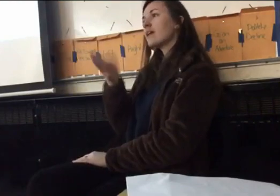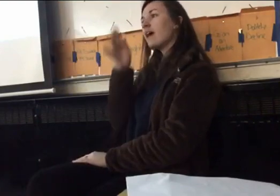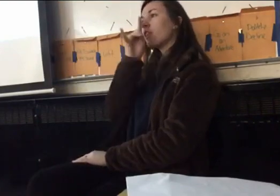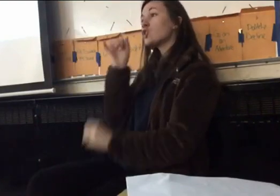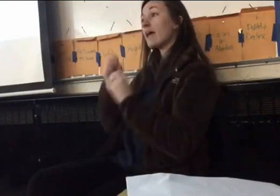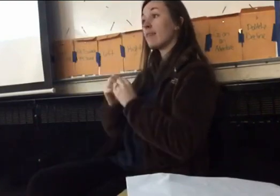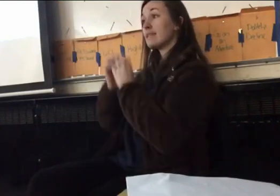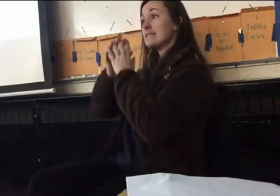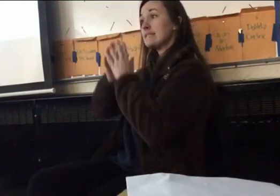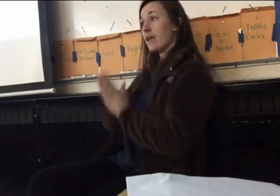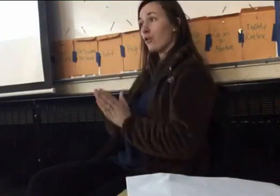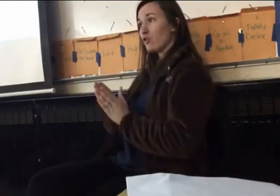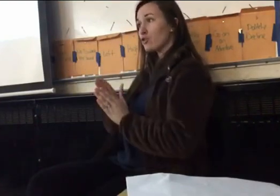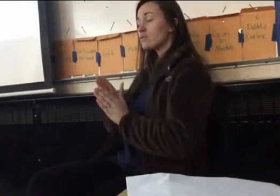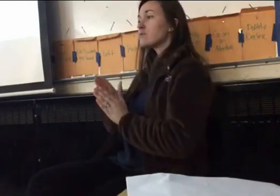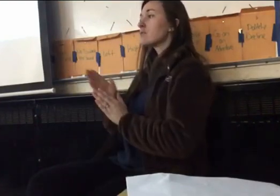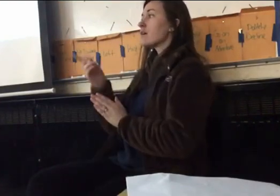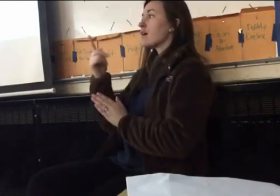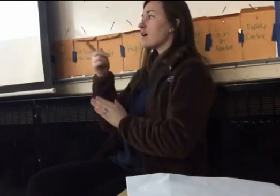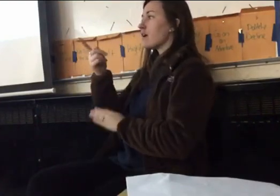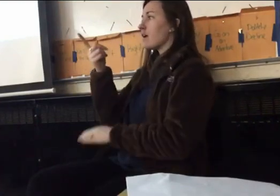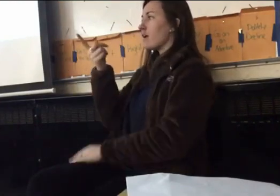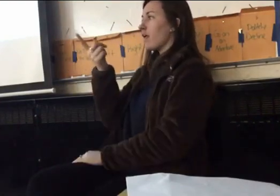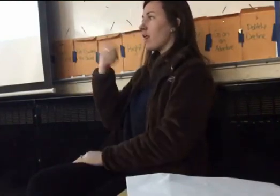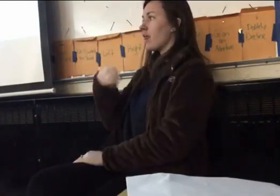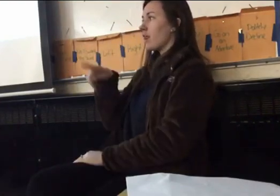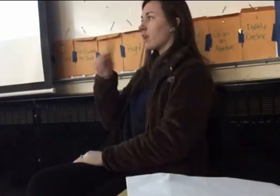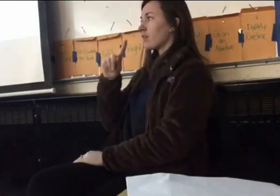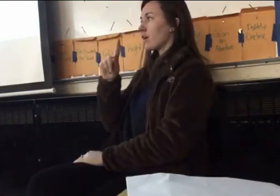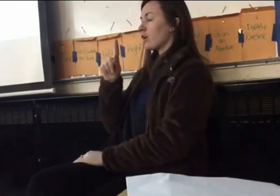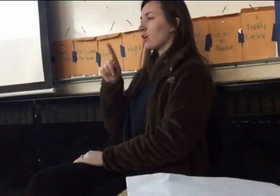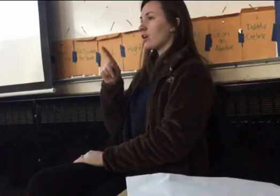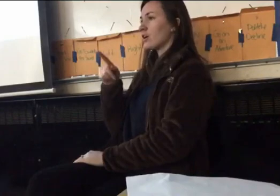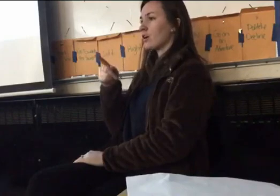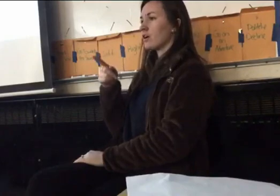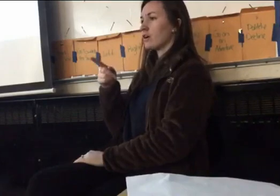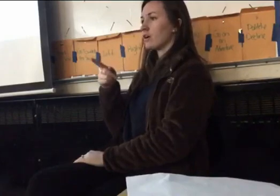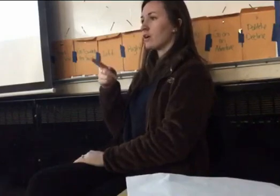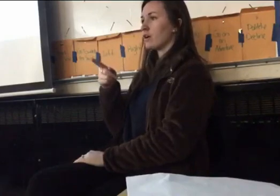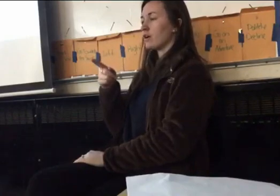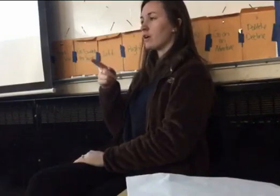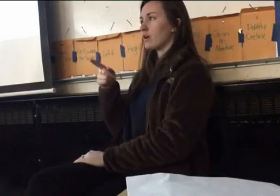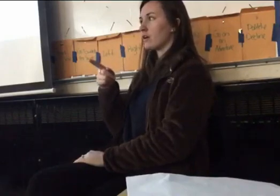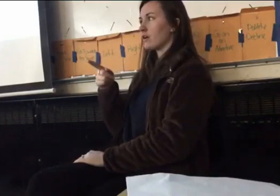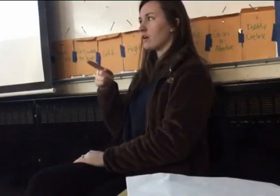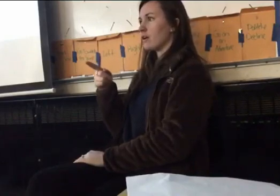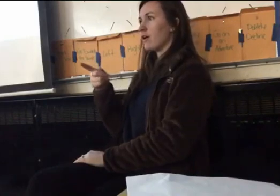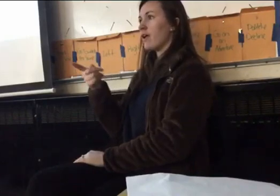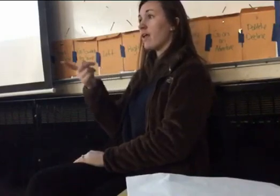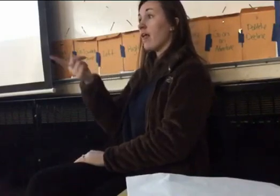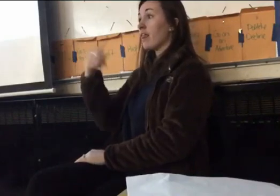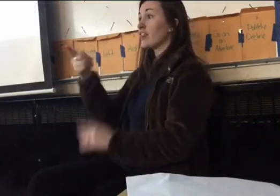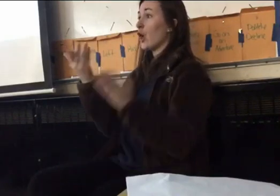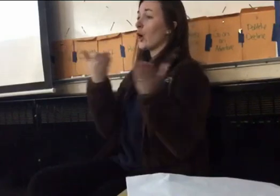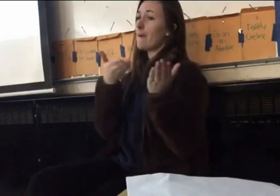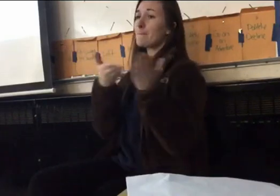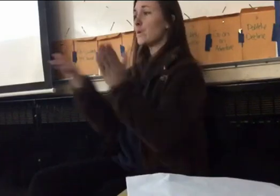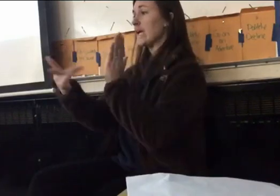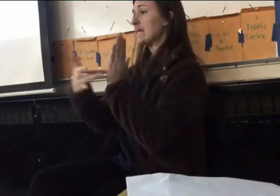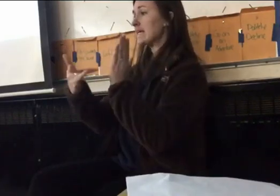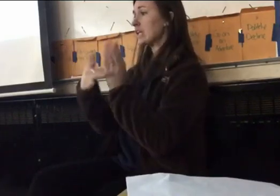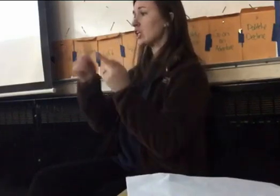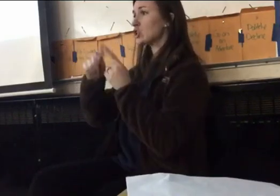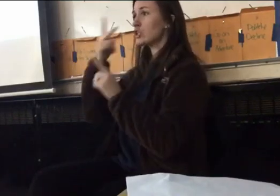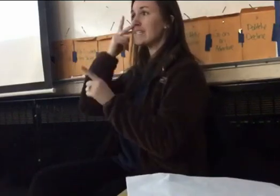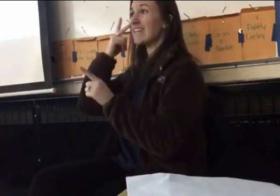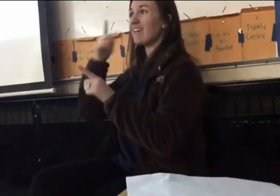settlers are bringing the light of technology into the natives' lives, but they're sort of just pushing them out. Okay, so they're